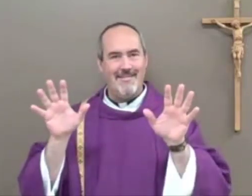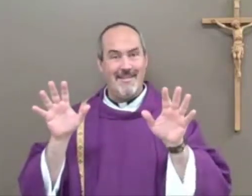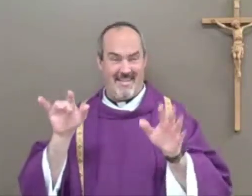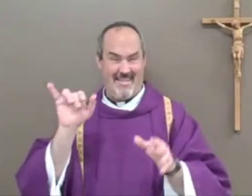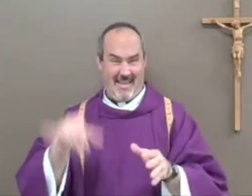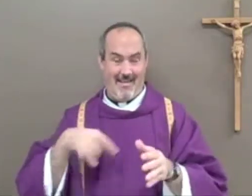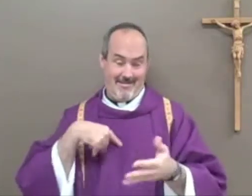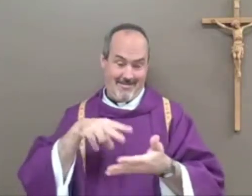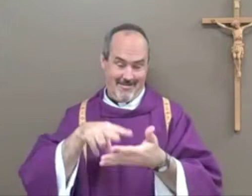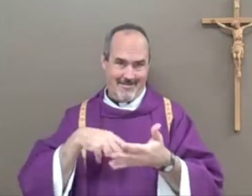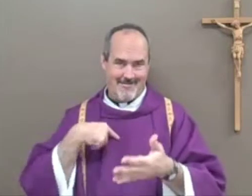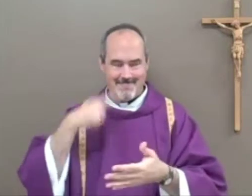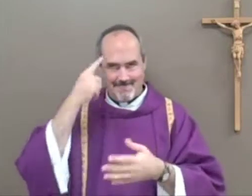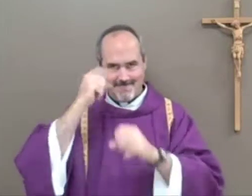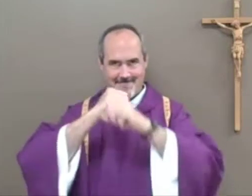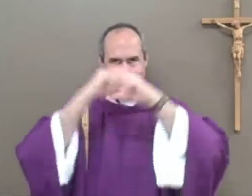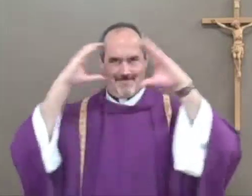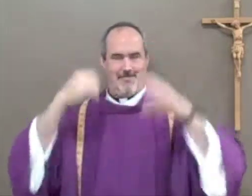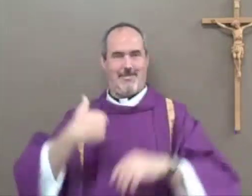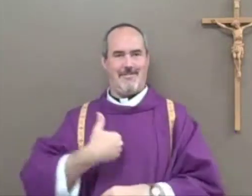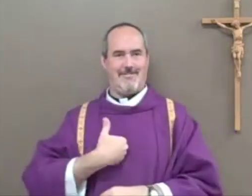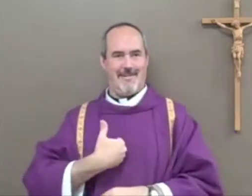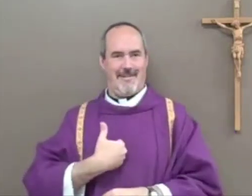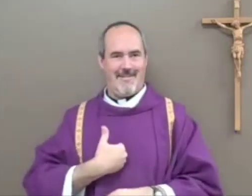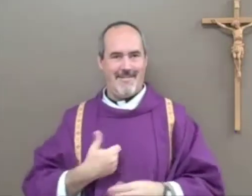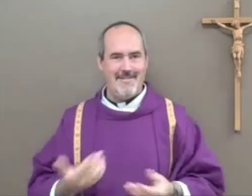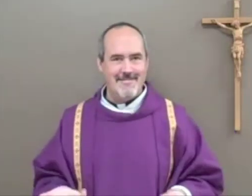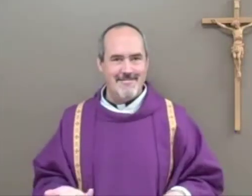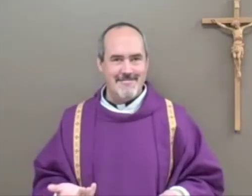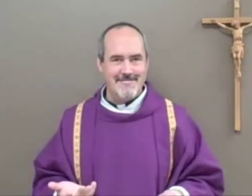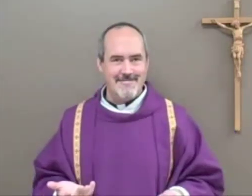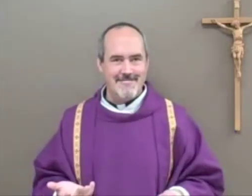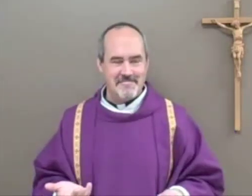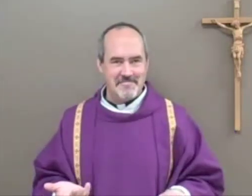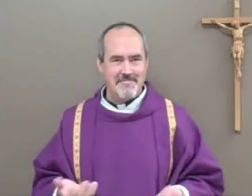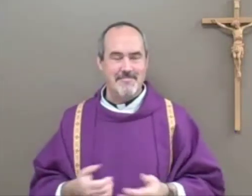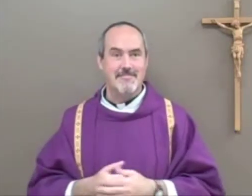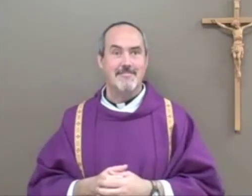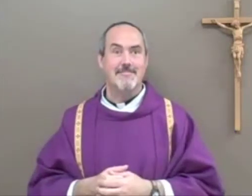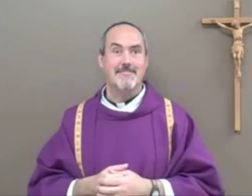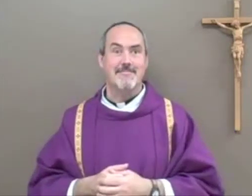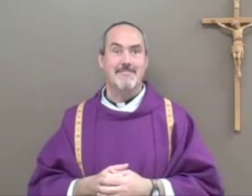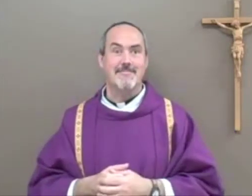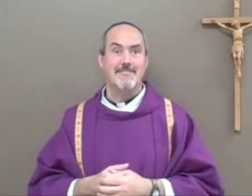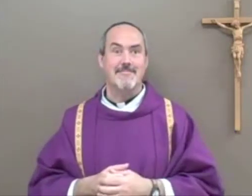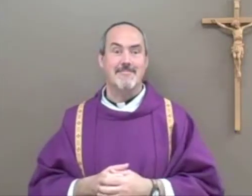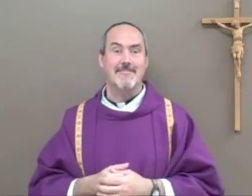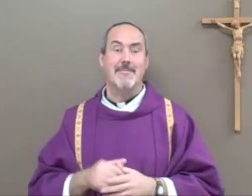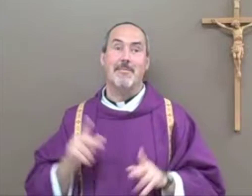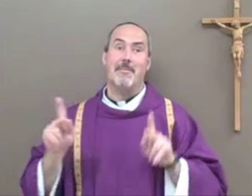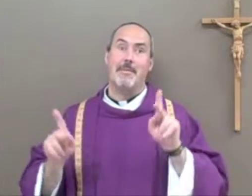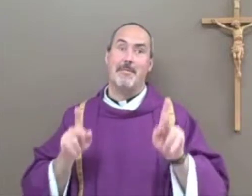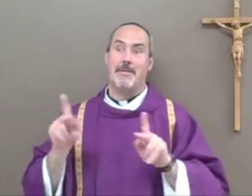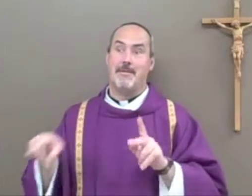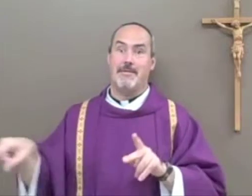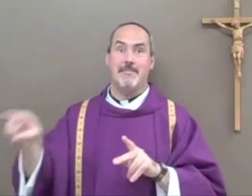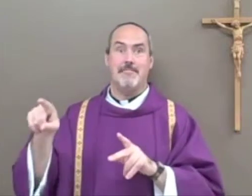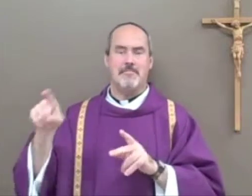to live in the light, that we continue to live in the dark and make that choice. And this kind of made me think about my own life.